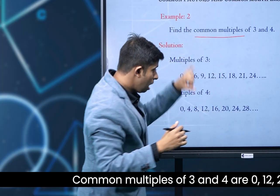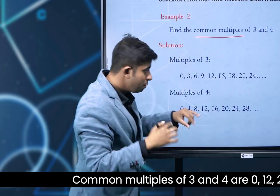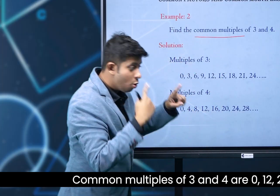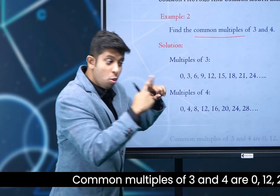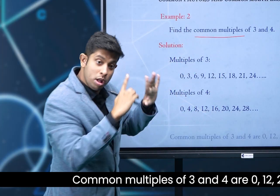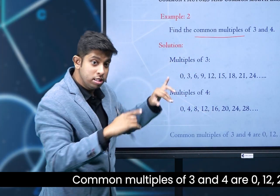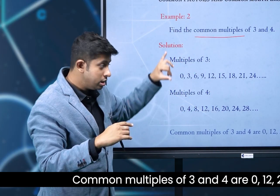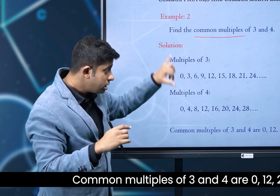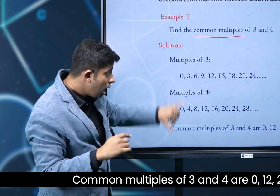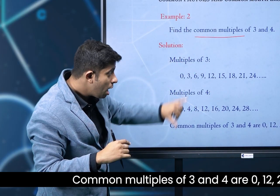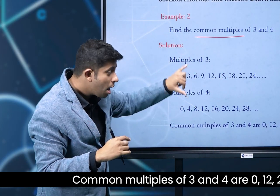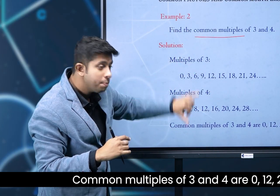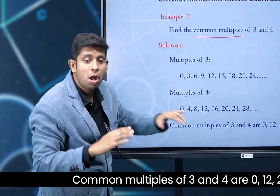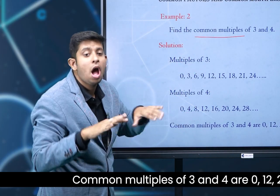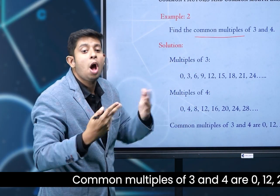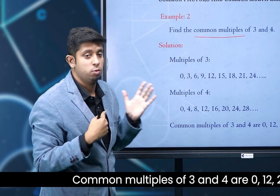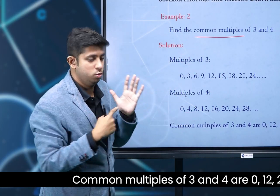Common multiples of 3 and 4 are